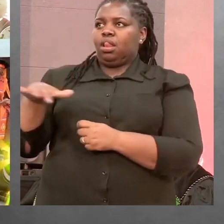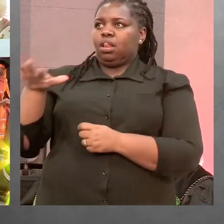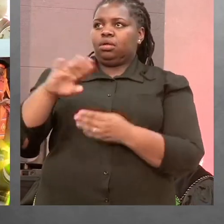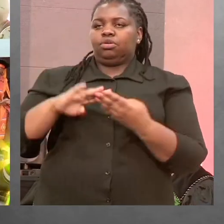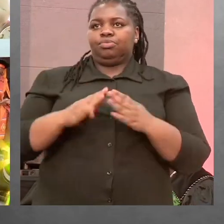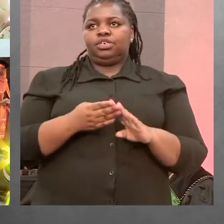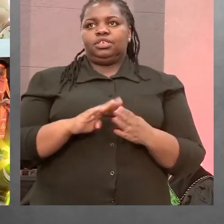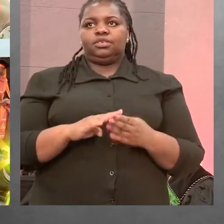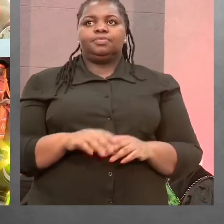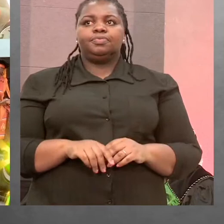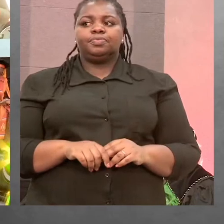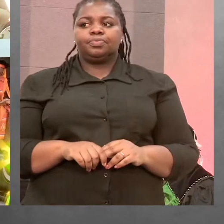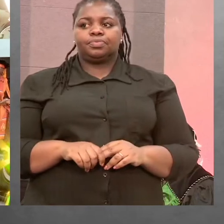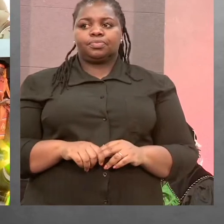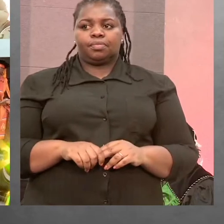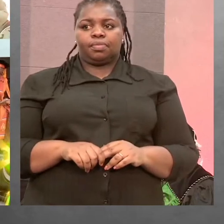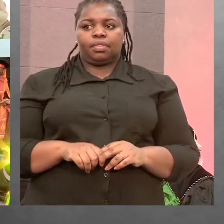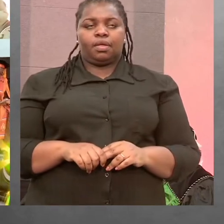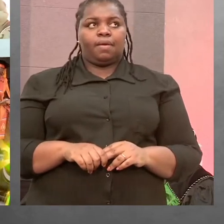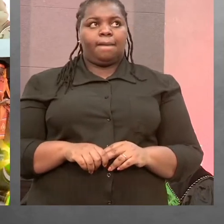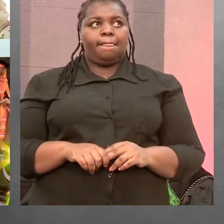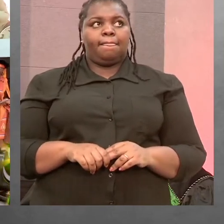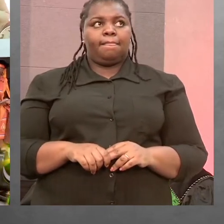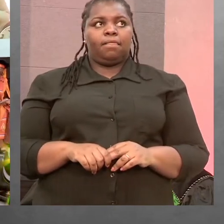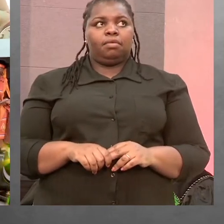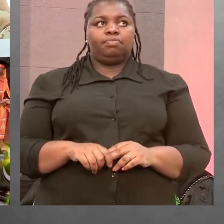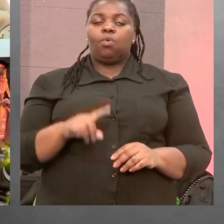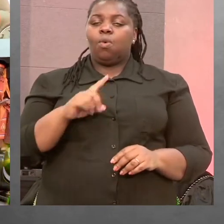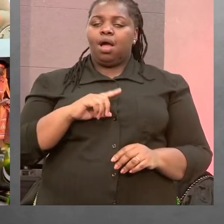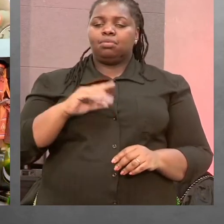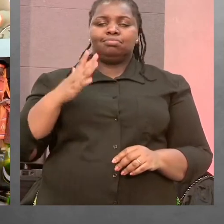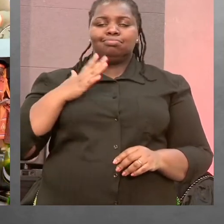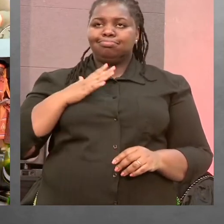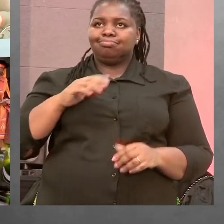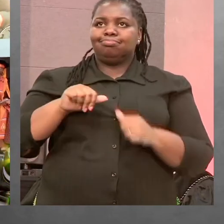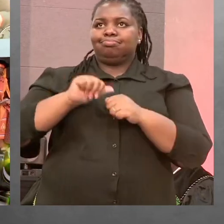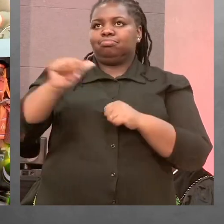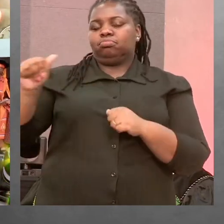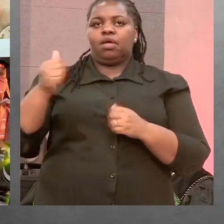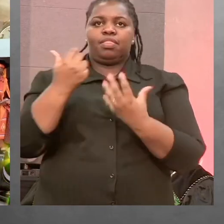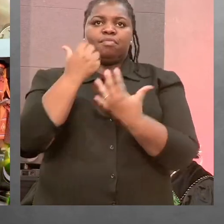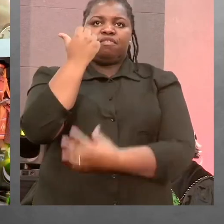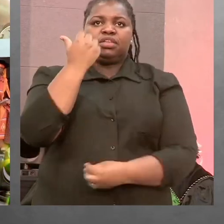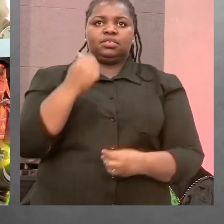communities to escape poverty.